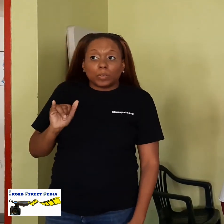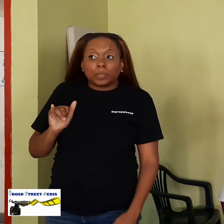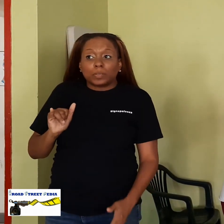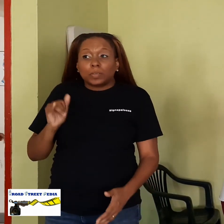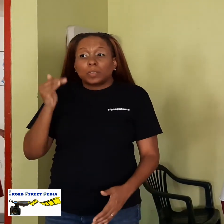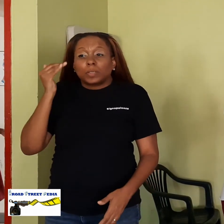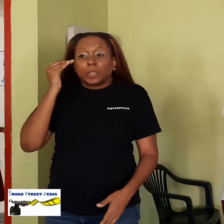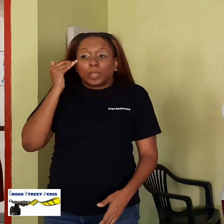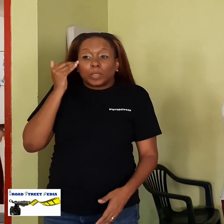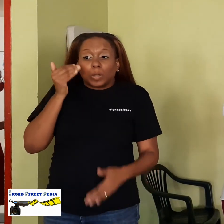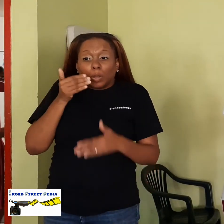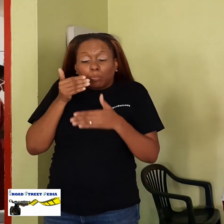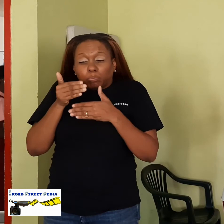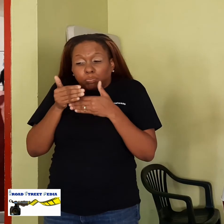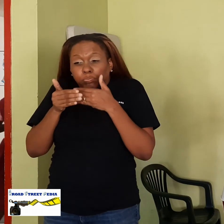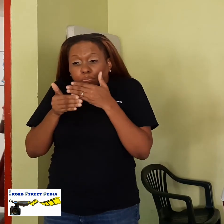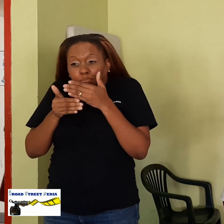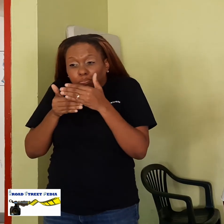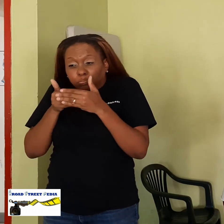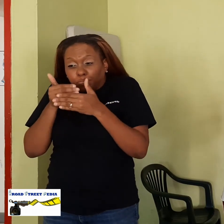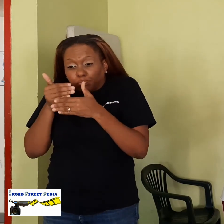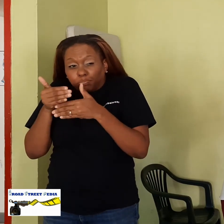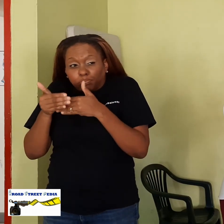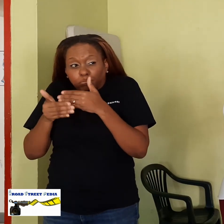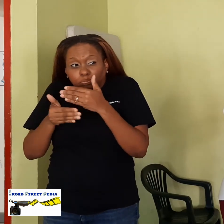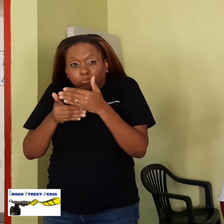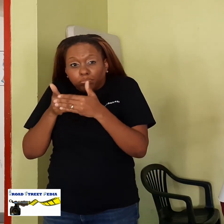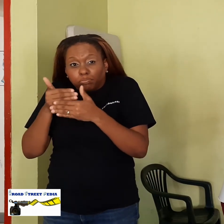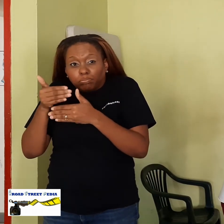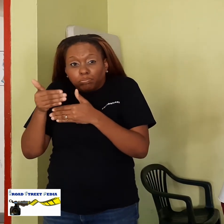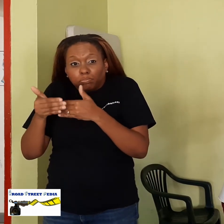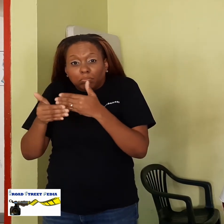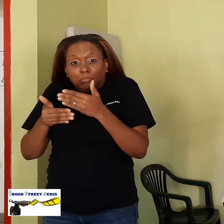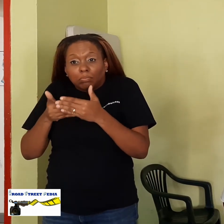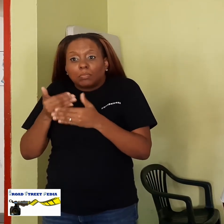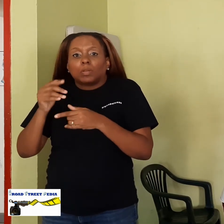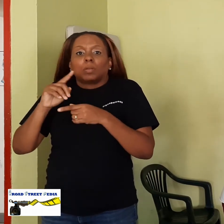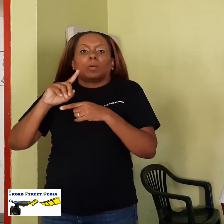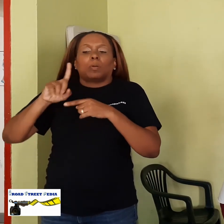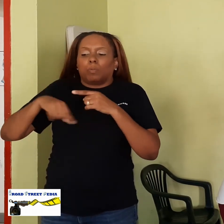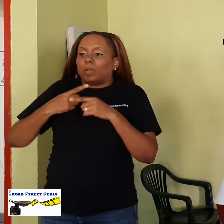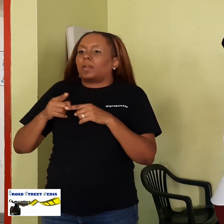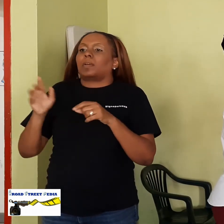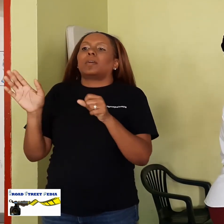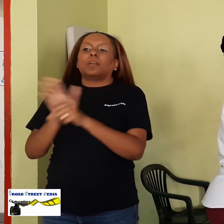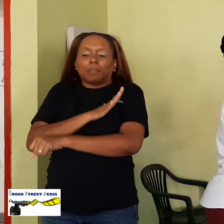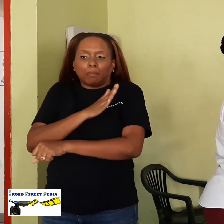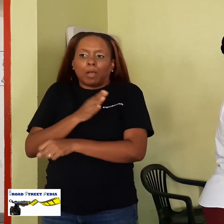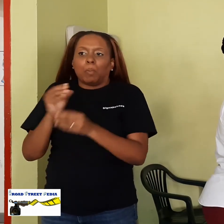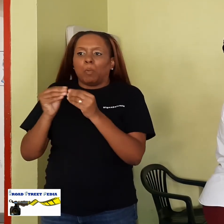that the right time to harvest will be when it starts to turn yellow.